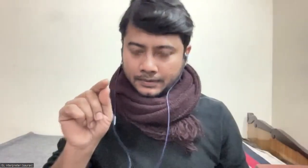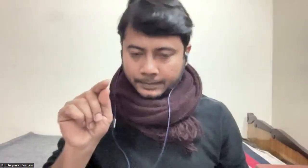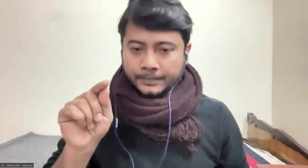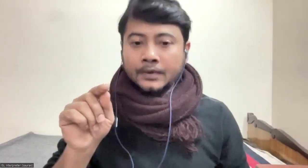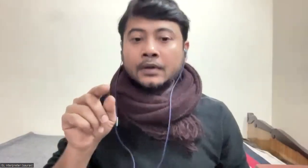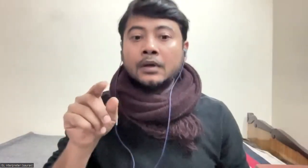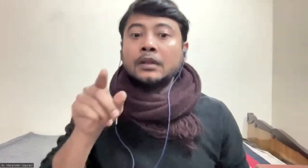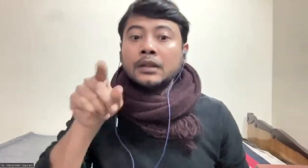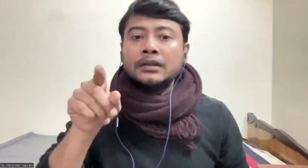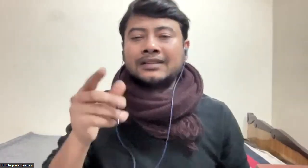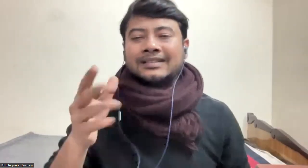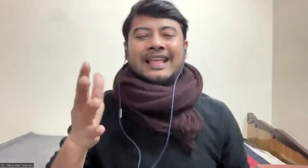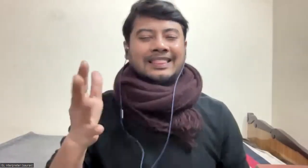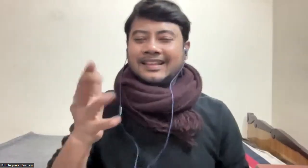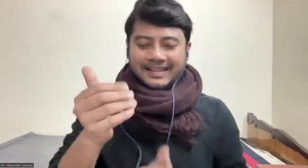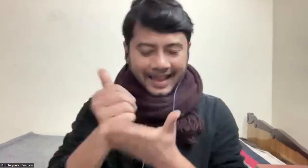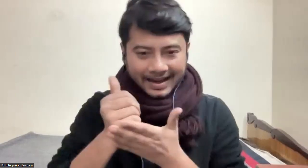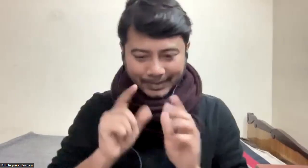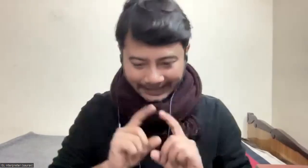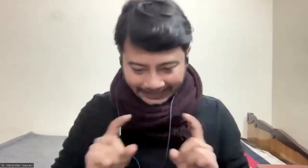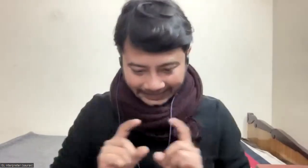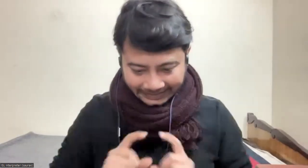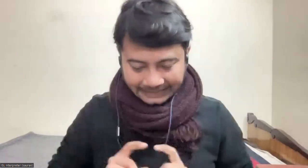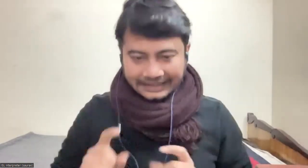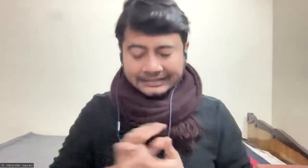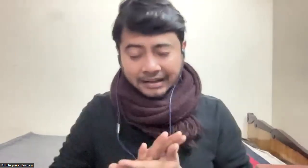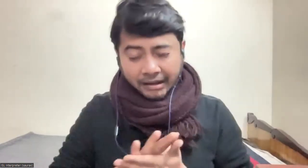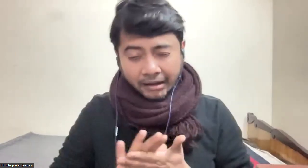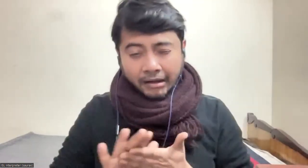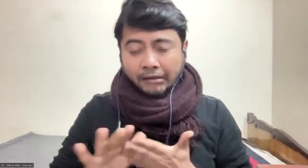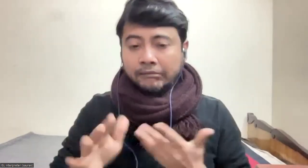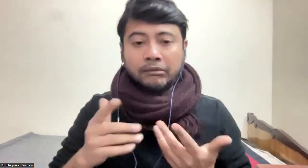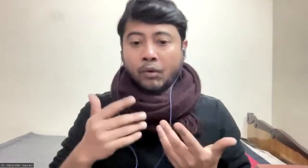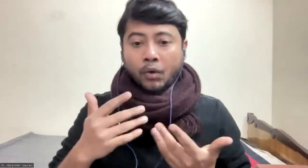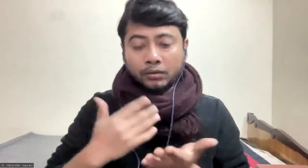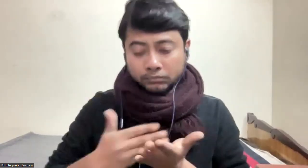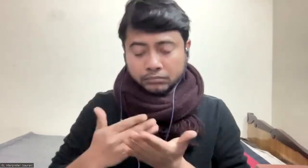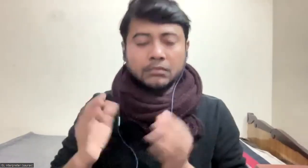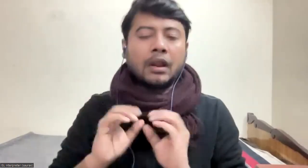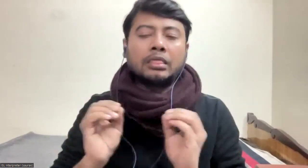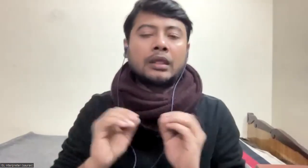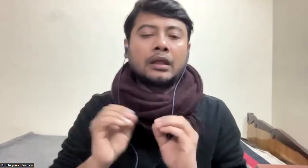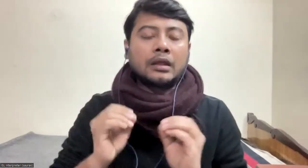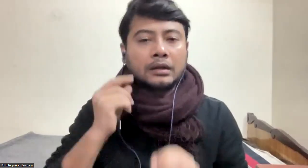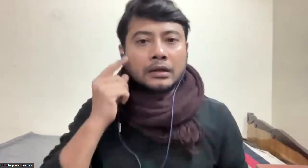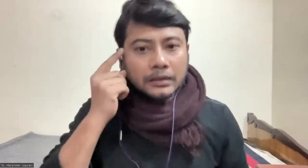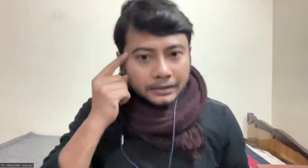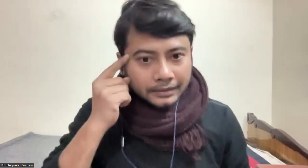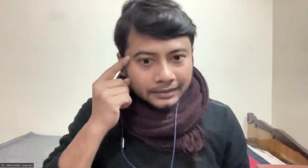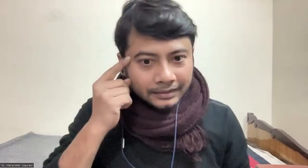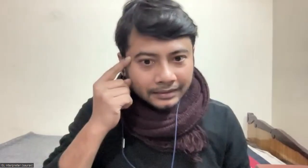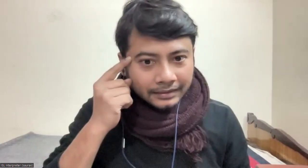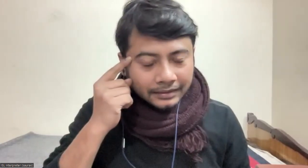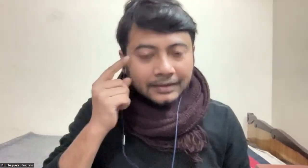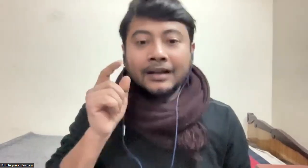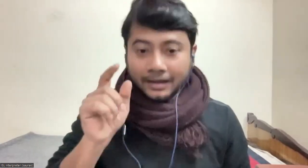it doesn't purify us. Though there are many people who think, okay, we will chant, but it doesn't purify us.